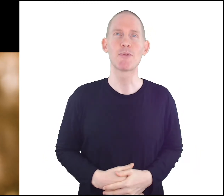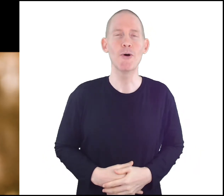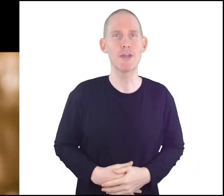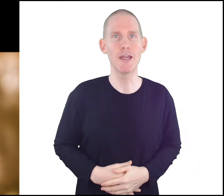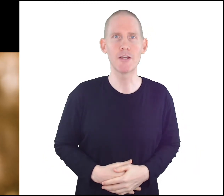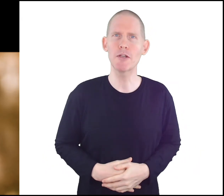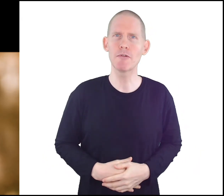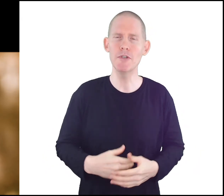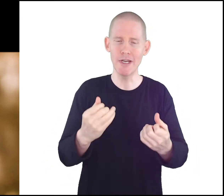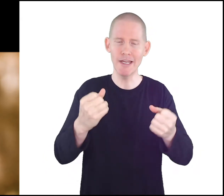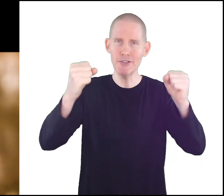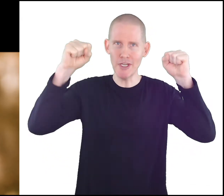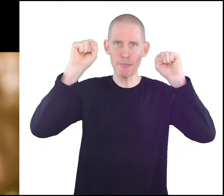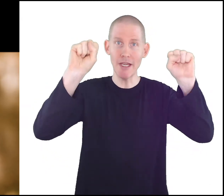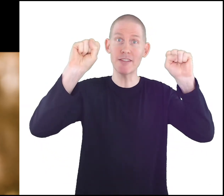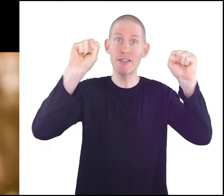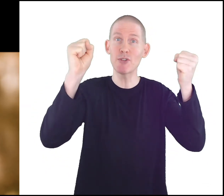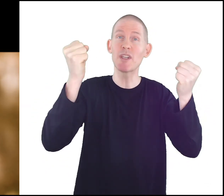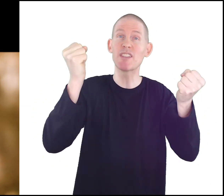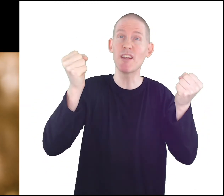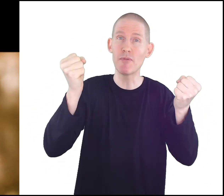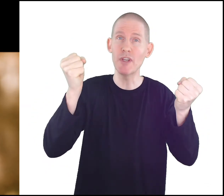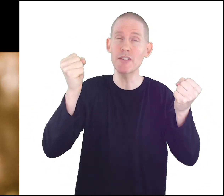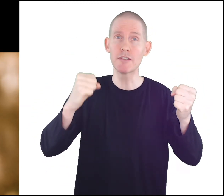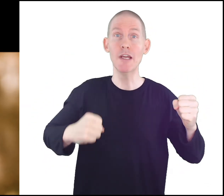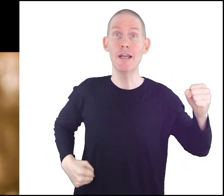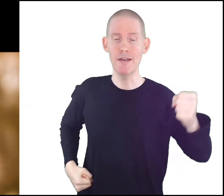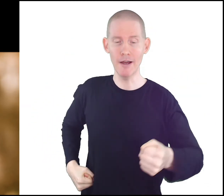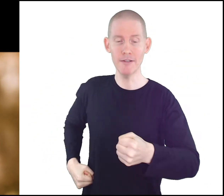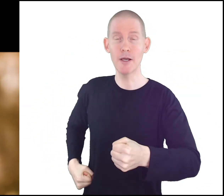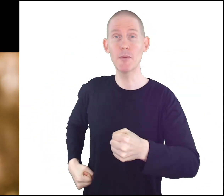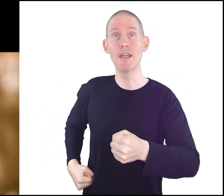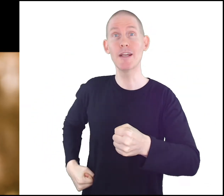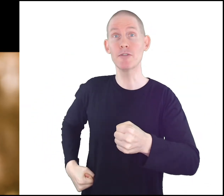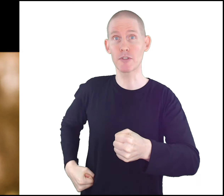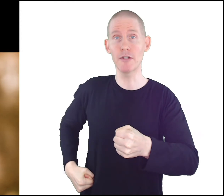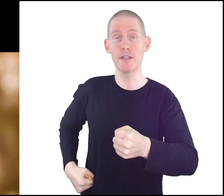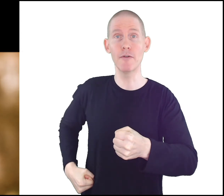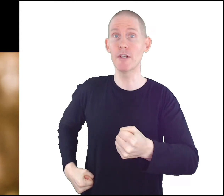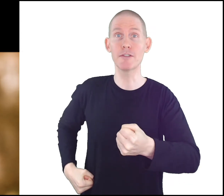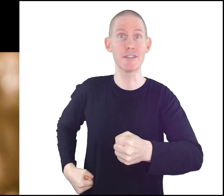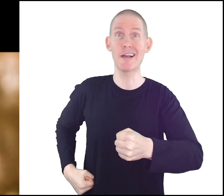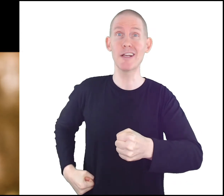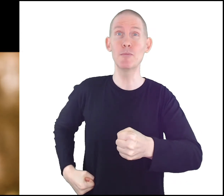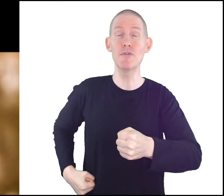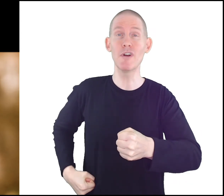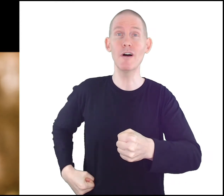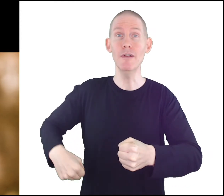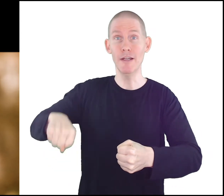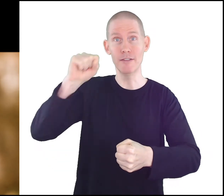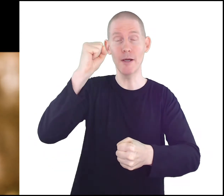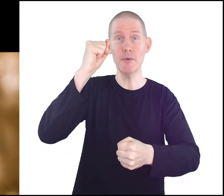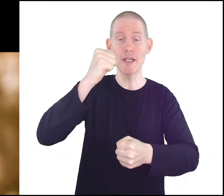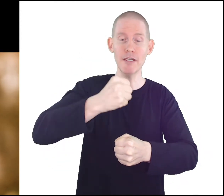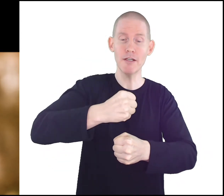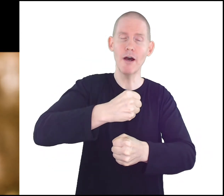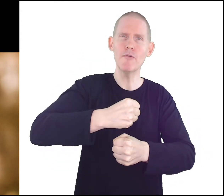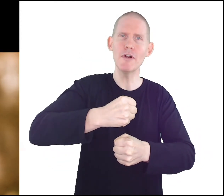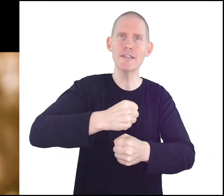Okay, quick review. Hand shapes, S's, or we could say fists. Non-dominant hand, start down there. It's not going to move at all. Dominant hand, hover on